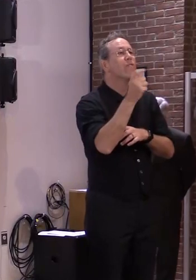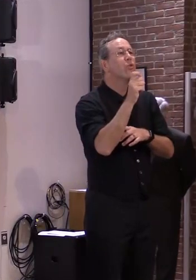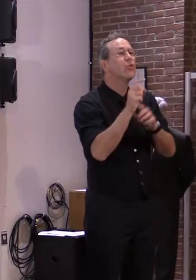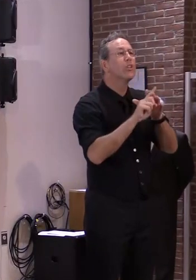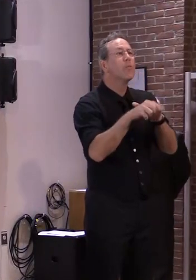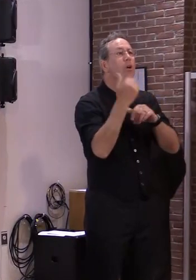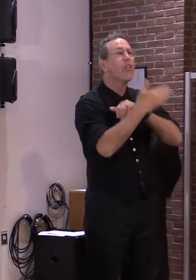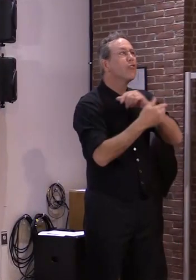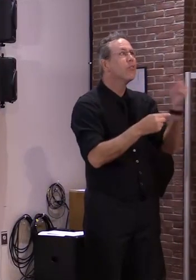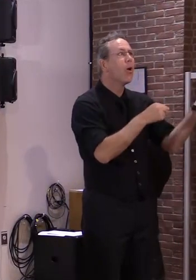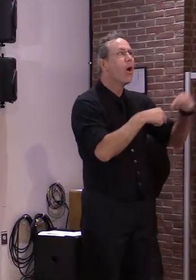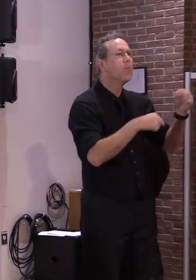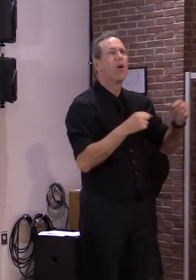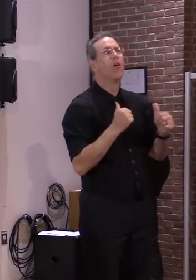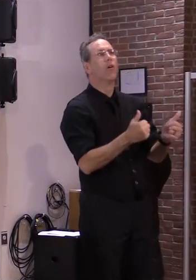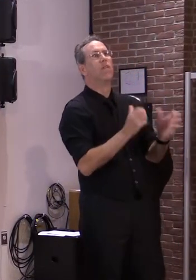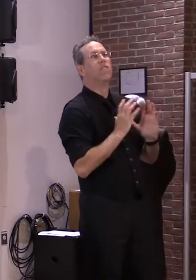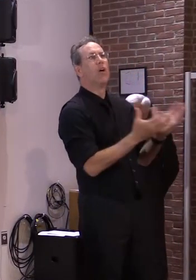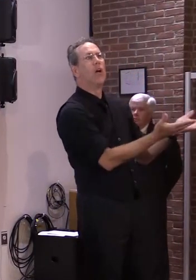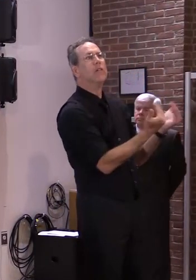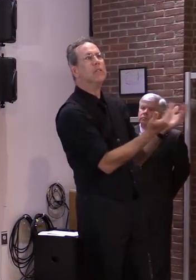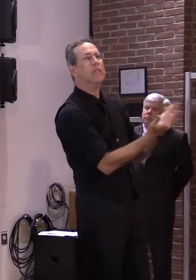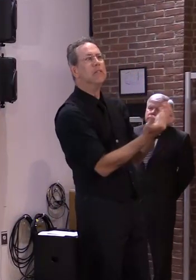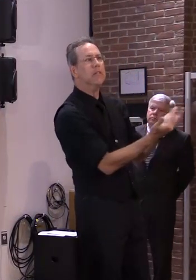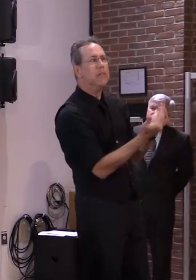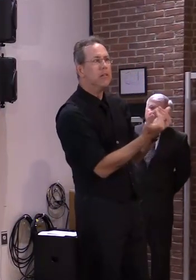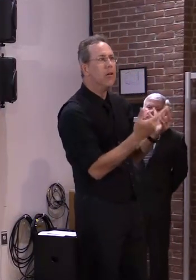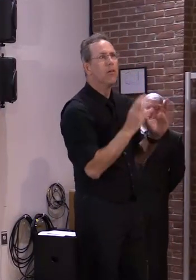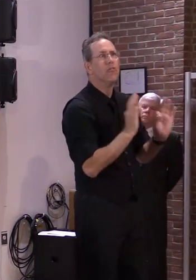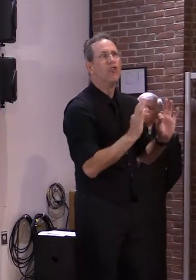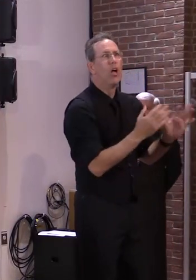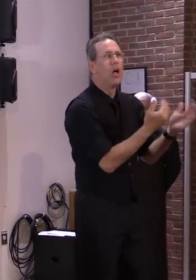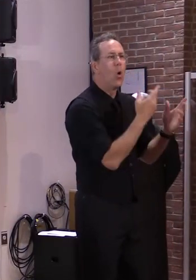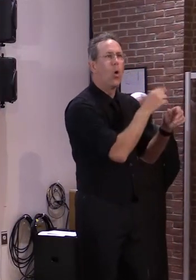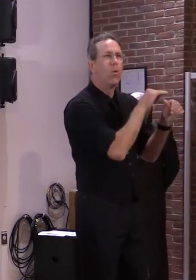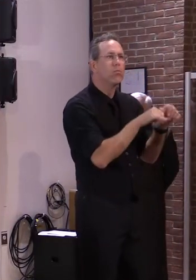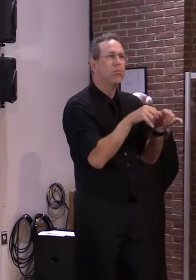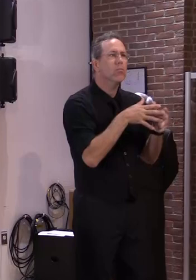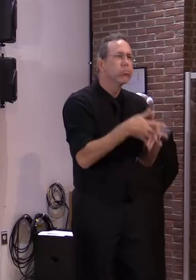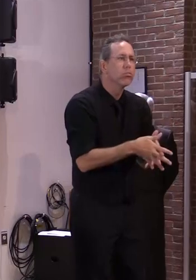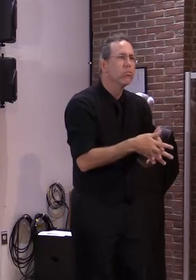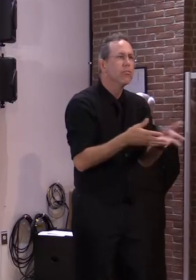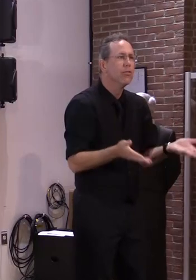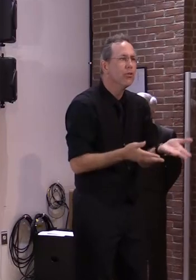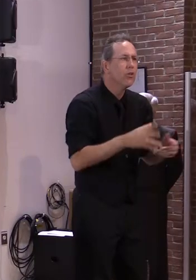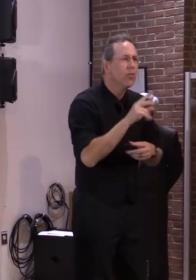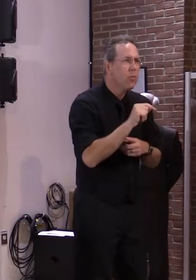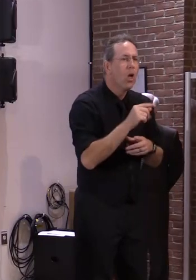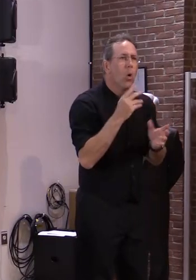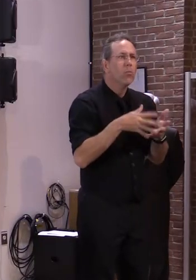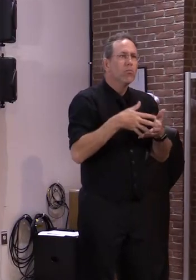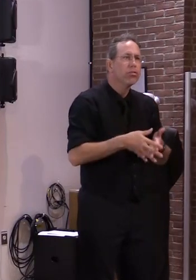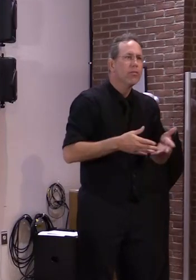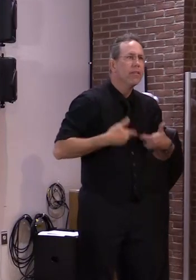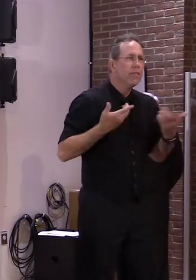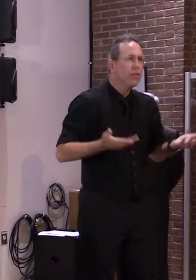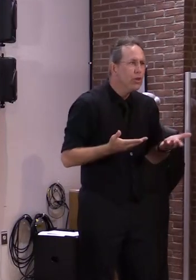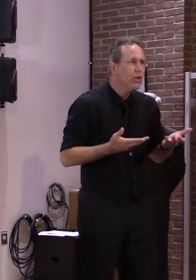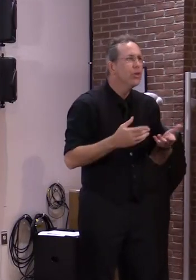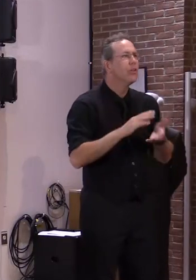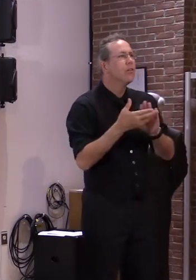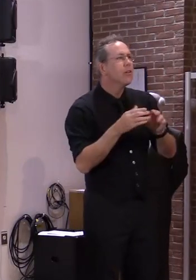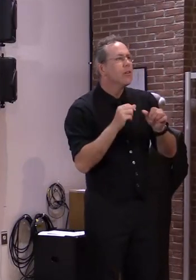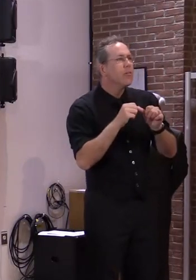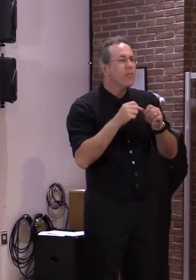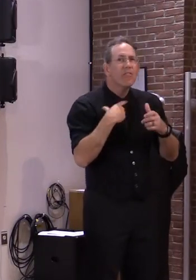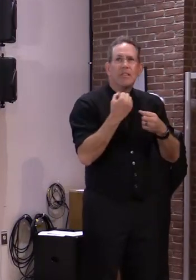either stay here or come here, and then utilizing what we have, all the attributes we have, being the safest, healthiest state